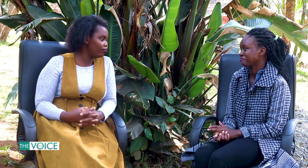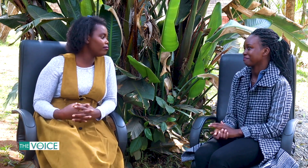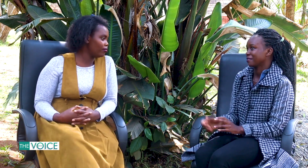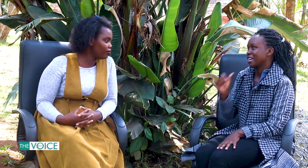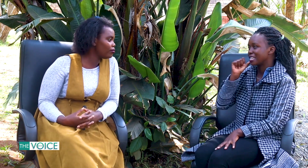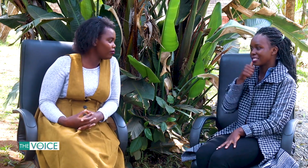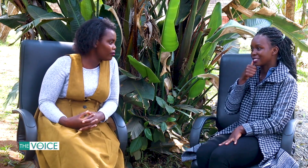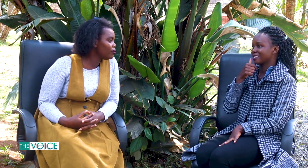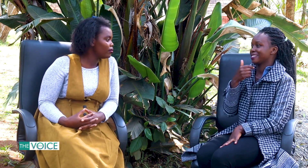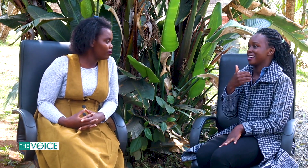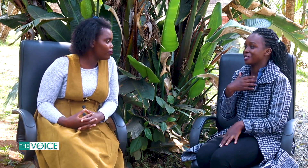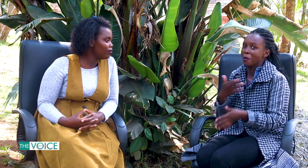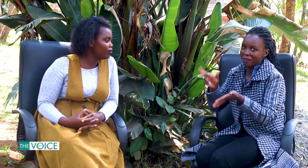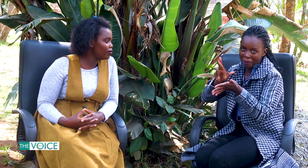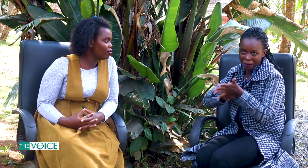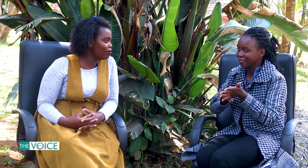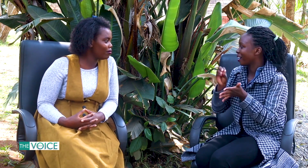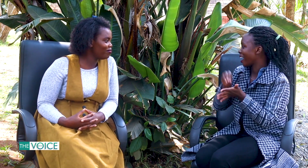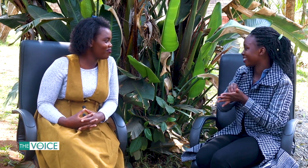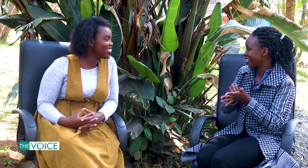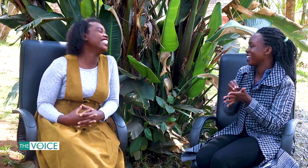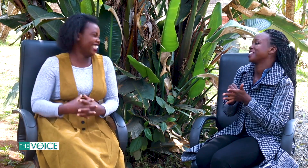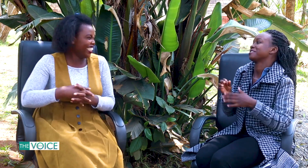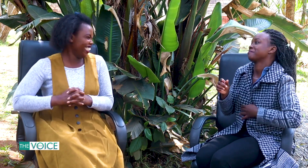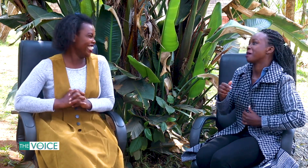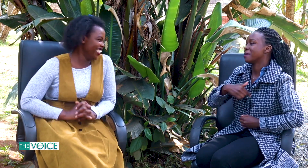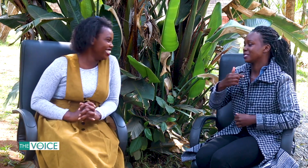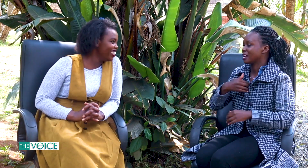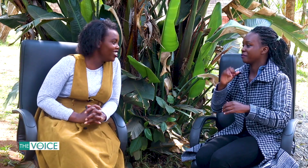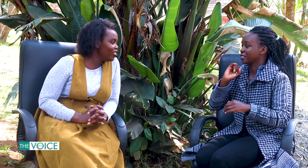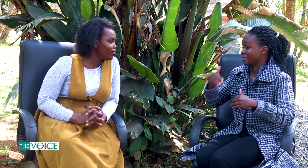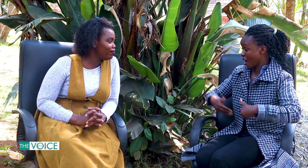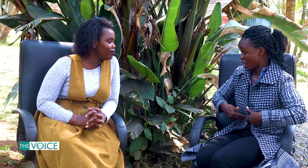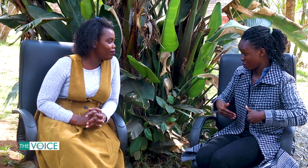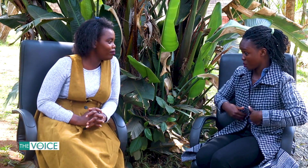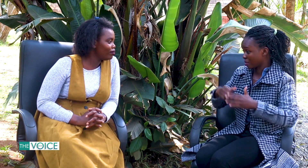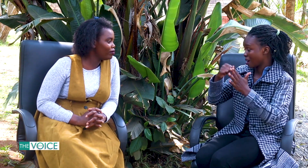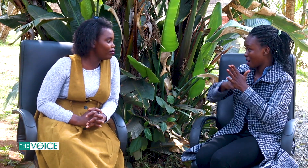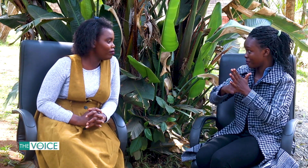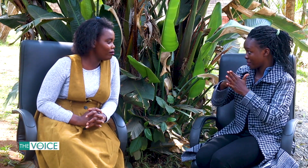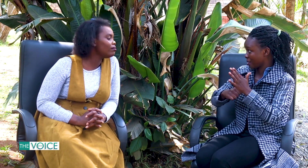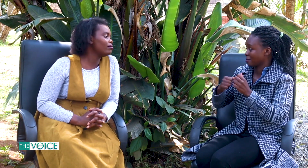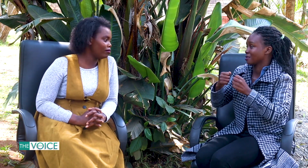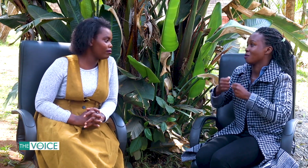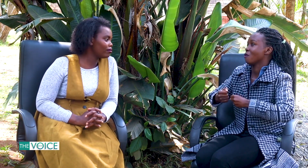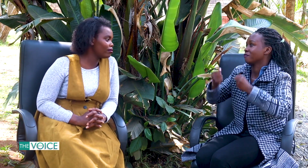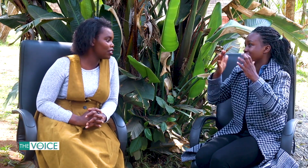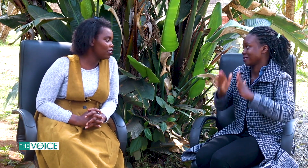a Girls World network. Okay, let me get to repeat it again. I am a youth advocate officer